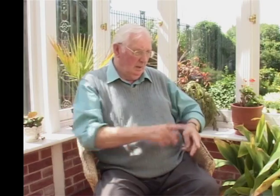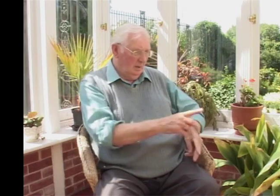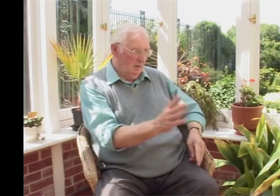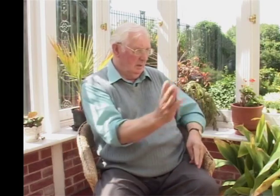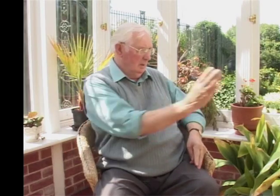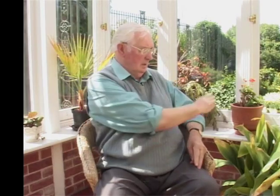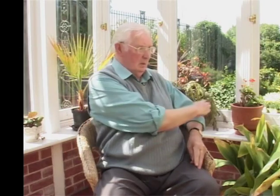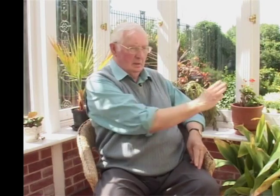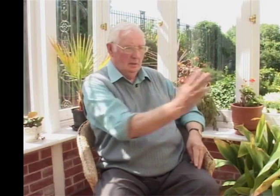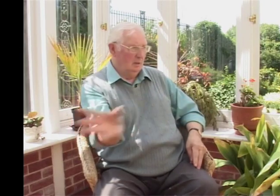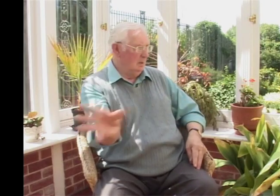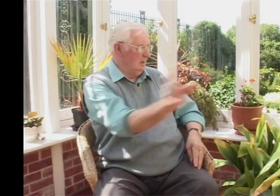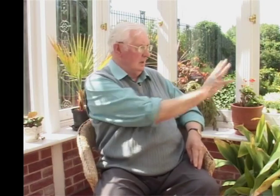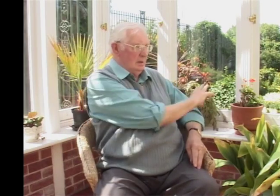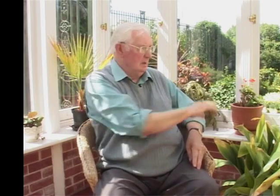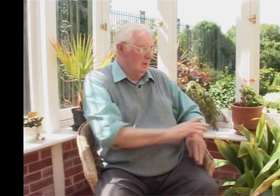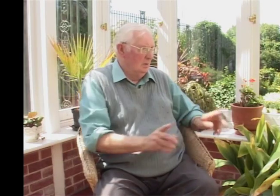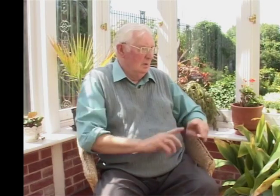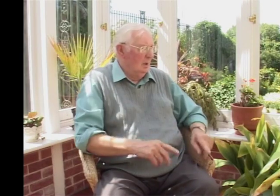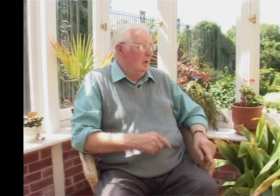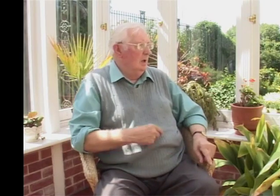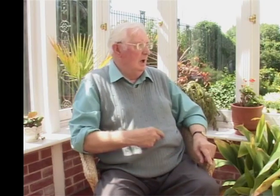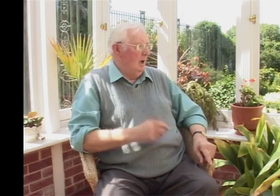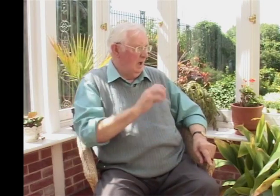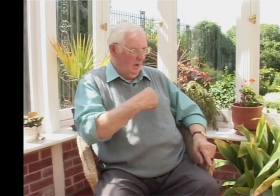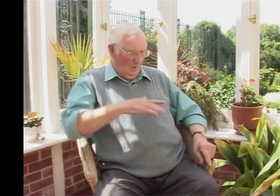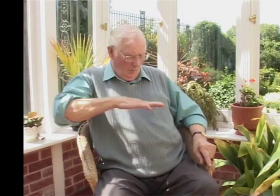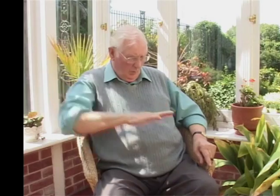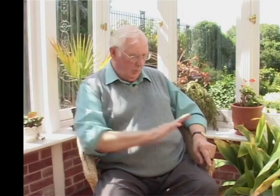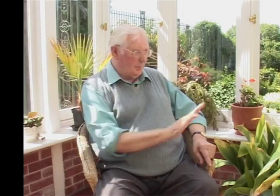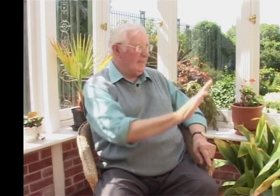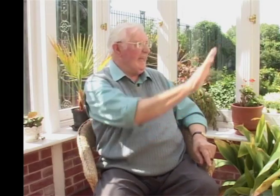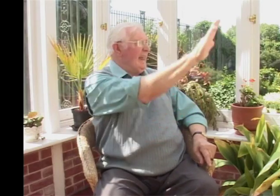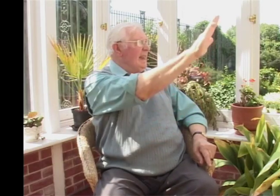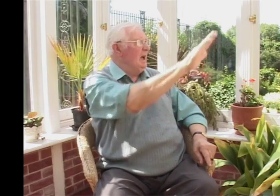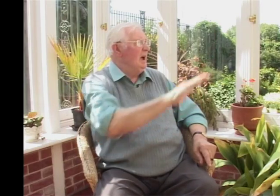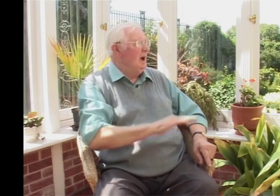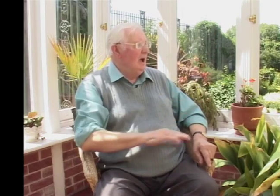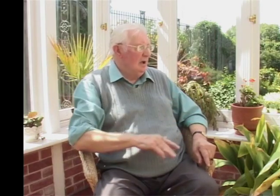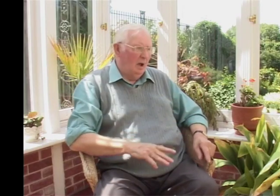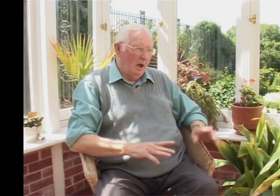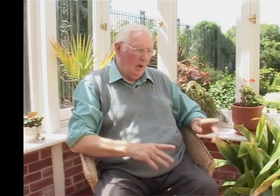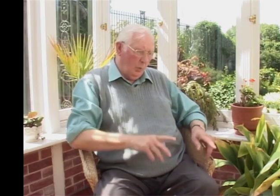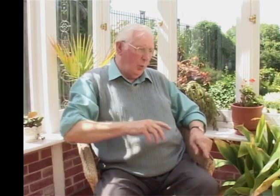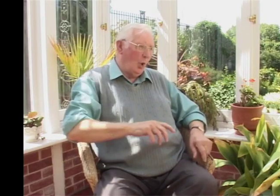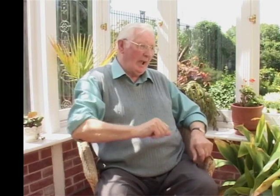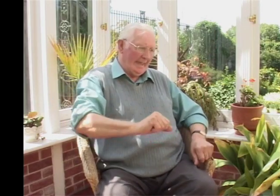you with the lamps swaying from side to side with the beams showing. And I said, well, we was going up the hill. We couldn't help but pedal fast and